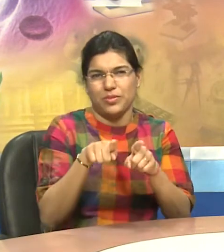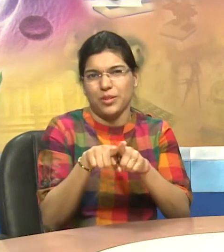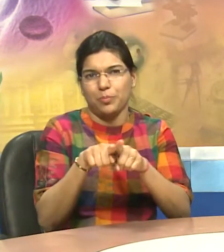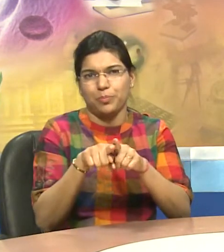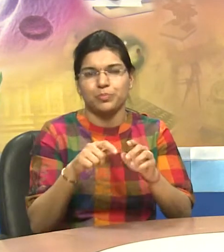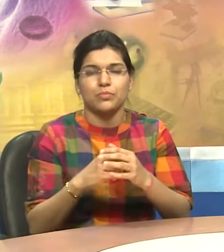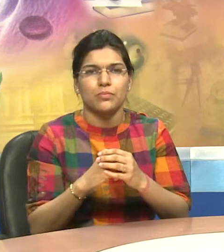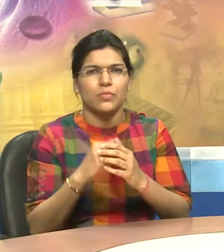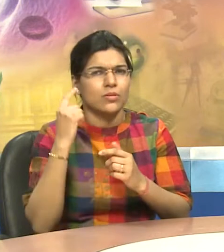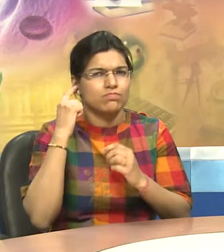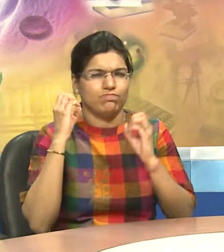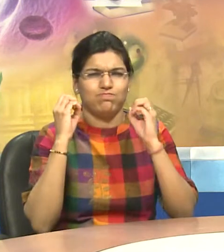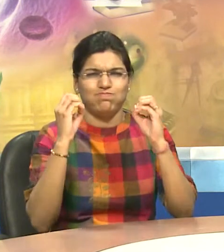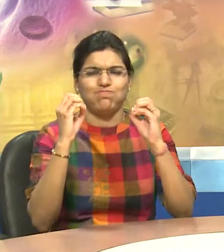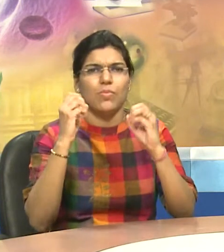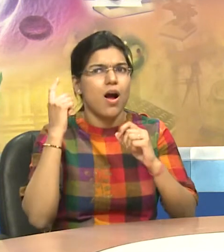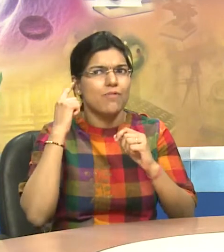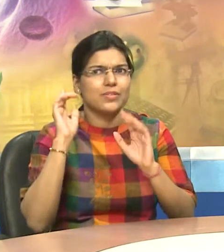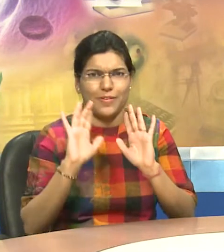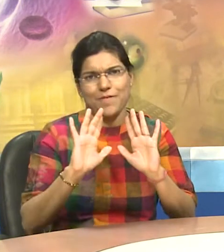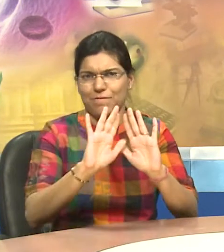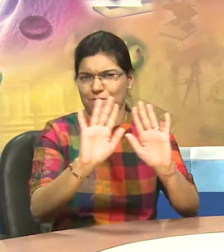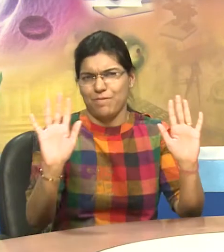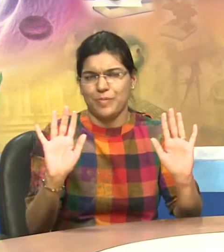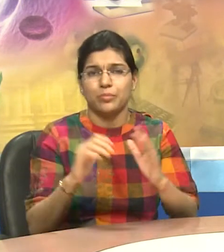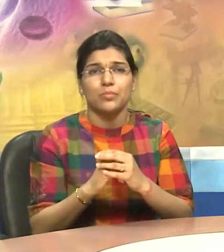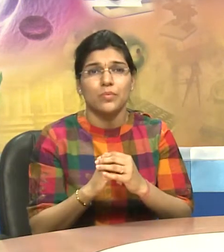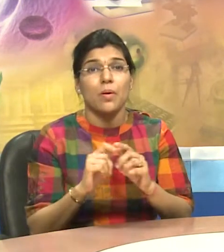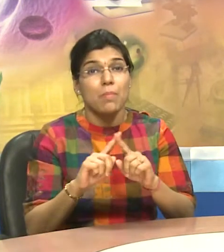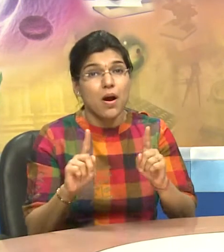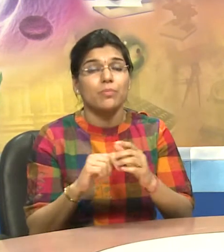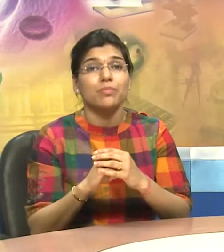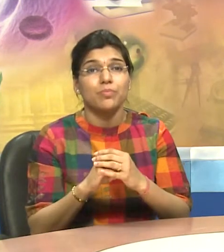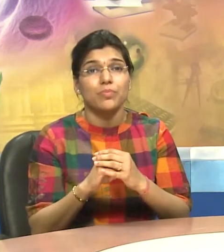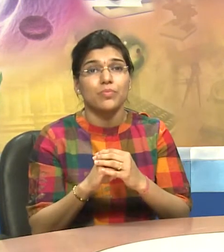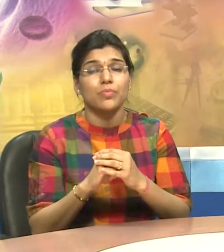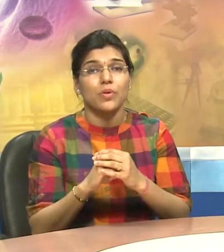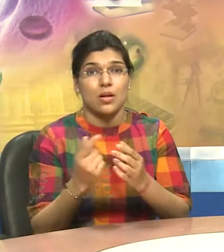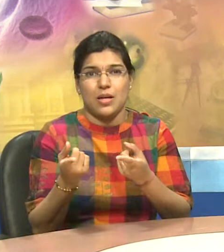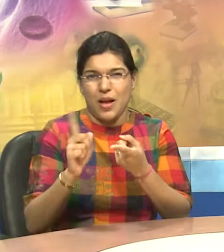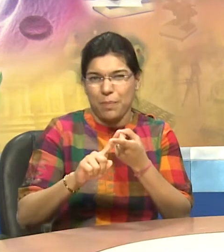As you all know, sound has to be measured in the same SI unit. But